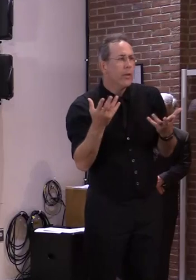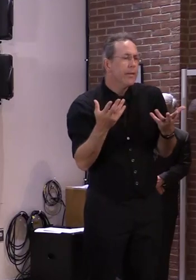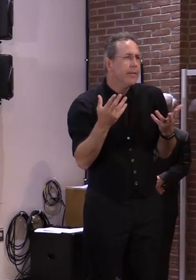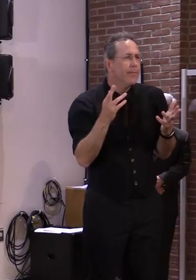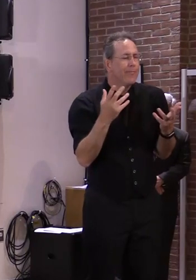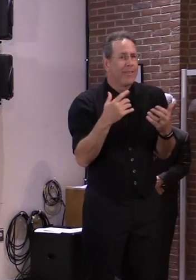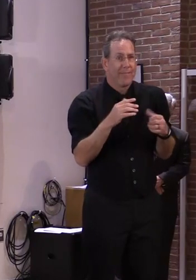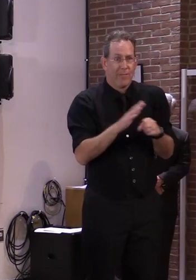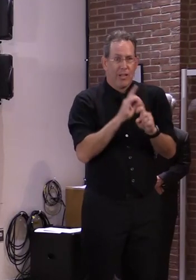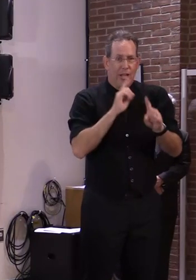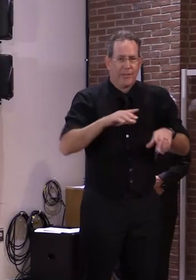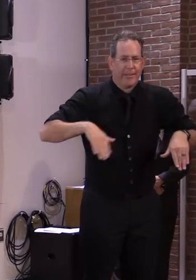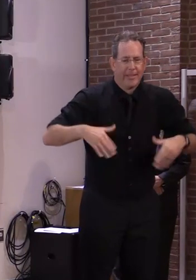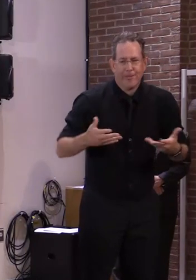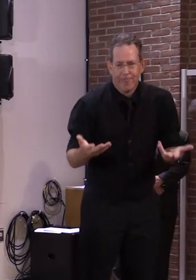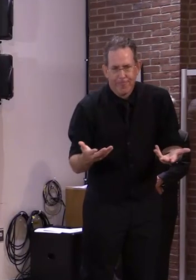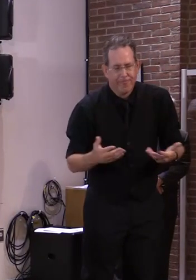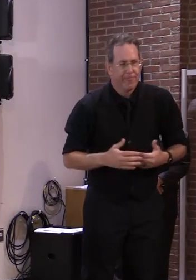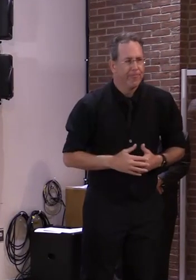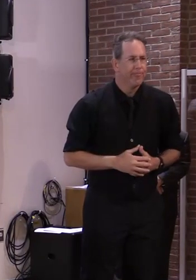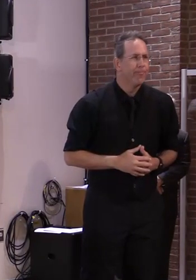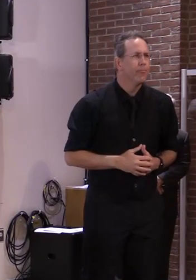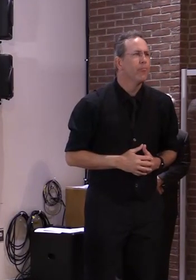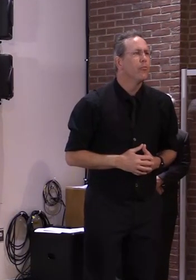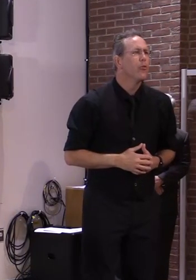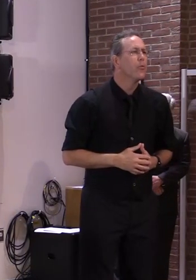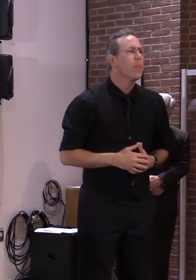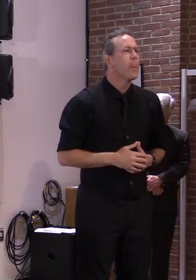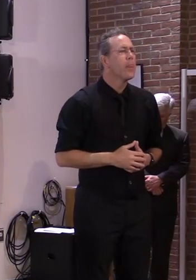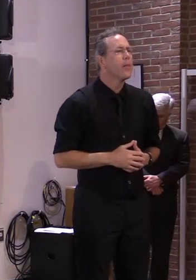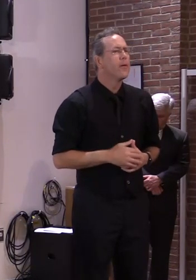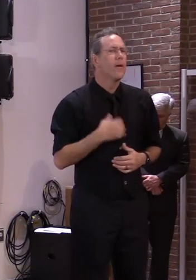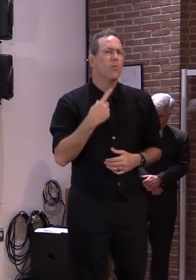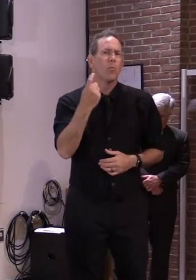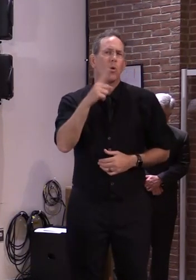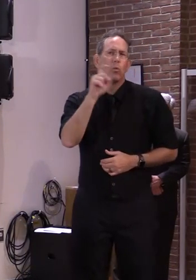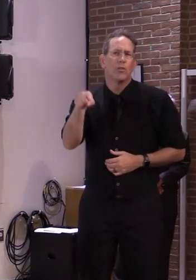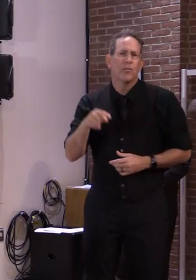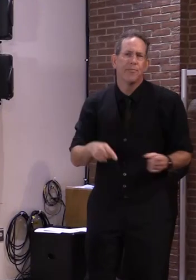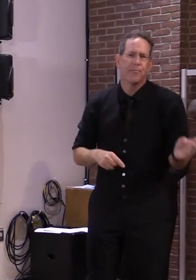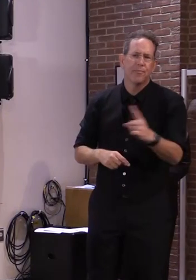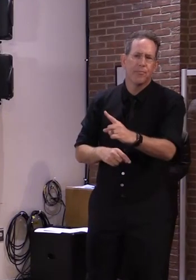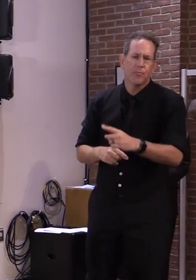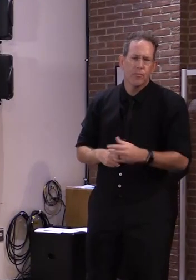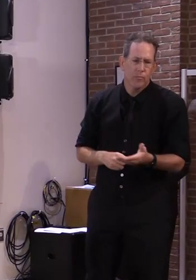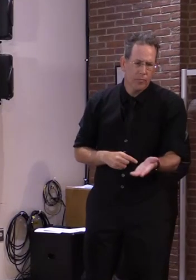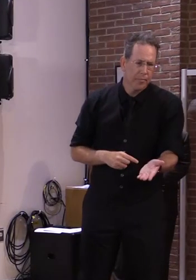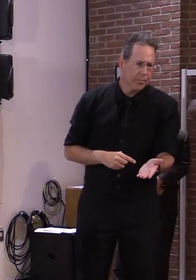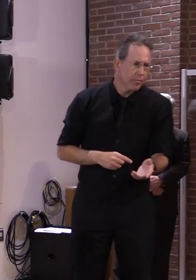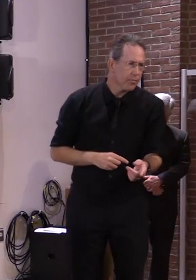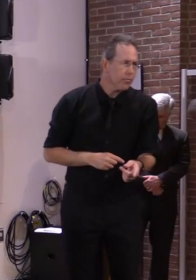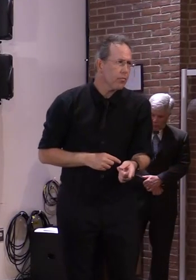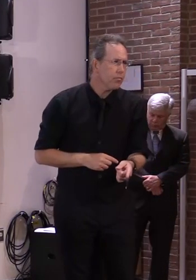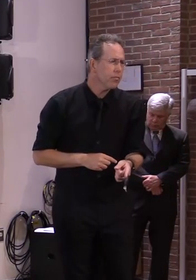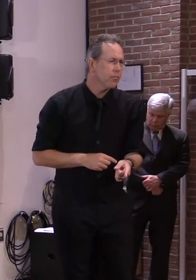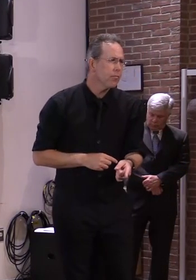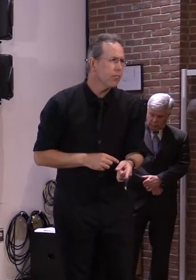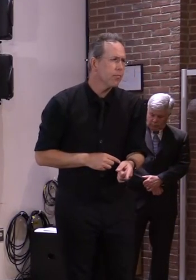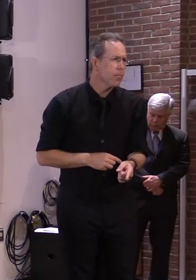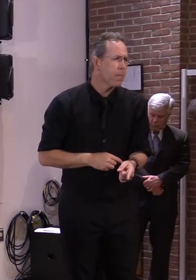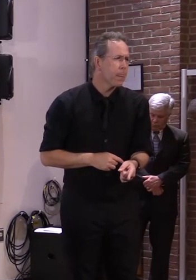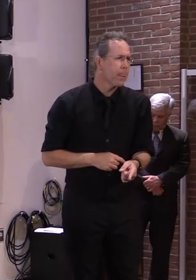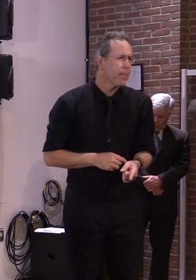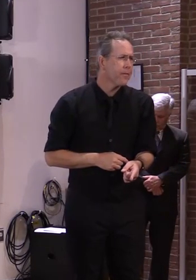you. I just have one more quick question. You guys have given us a projection of continued very, very low cases